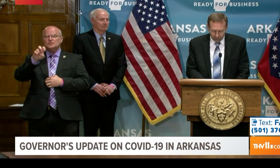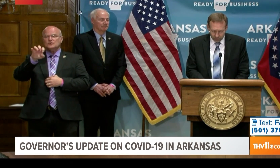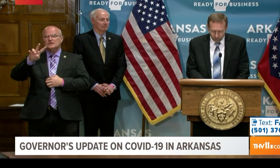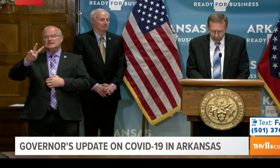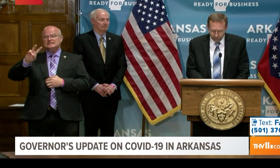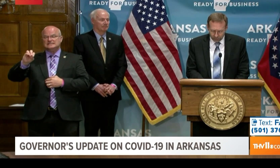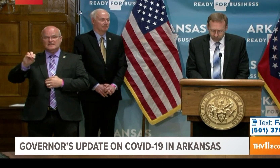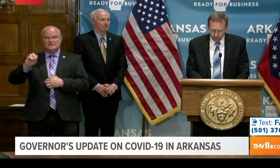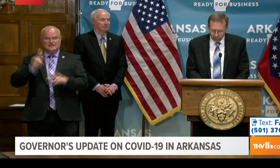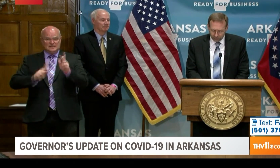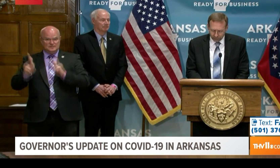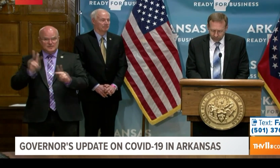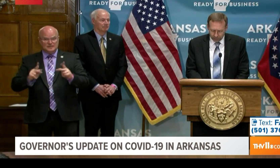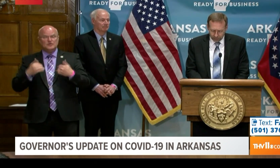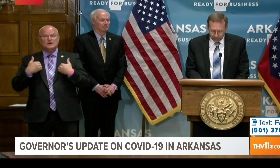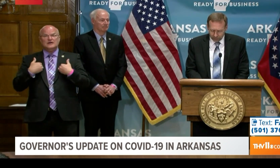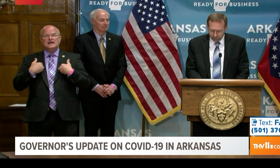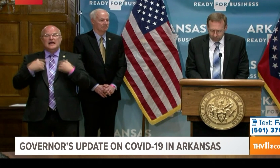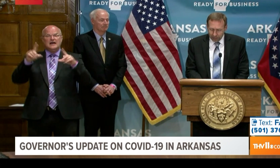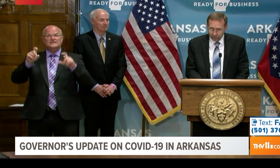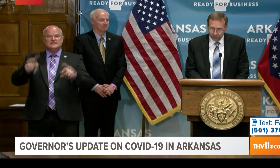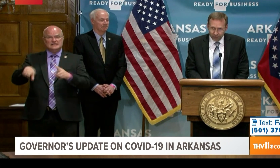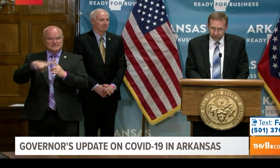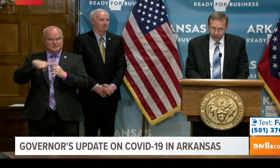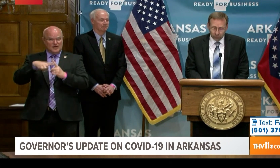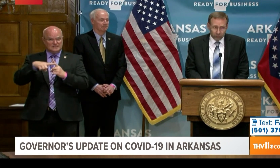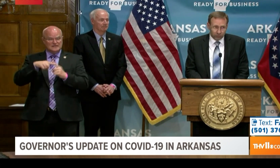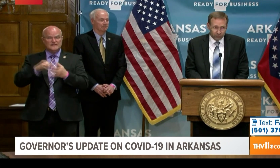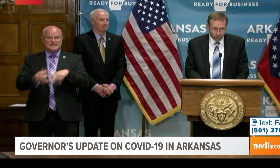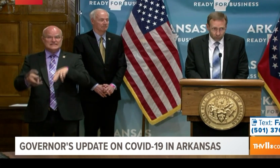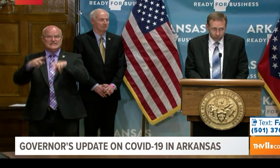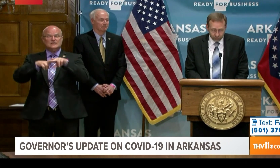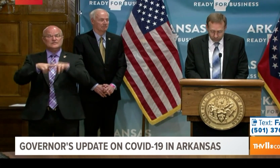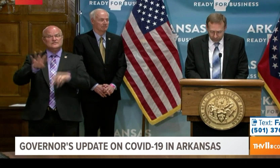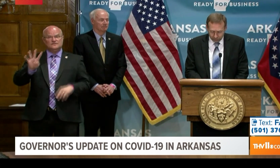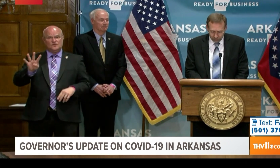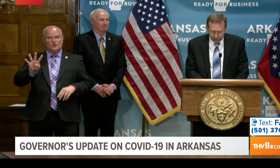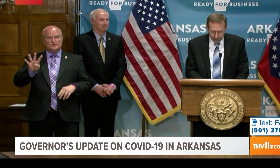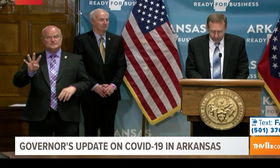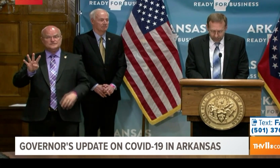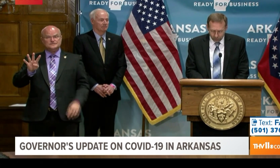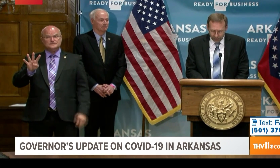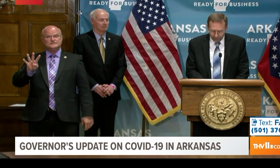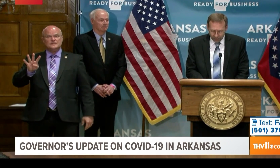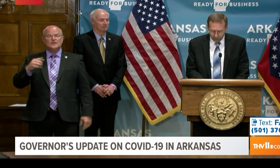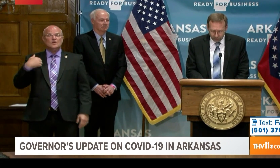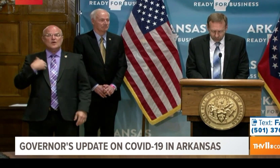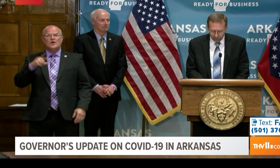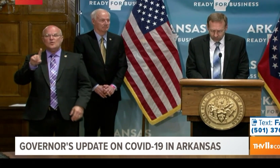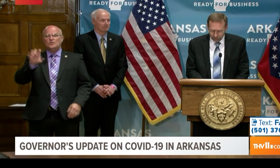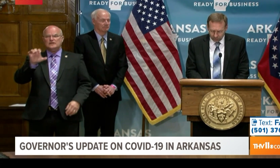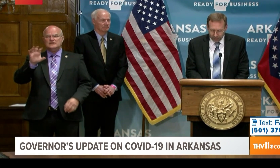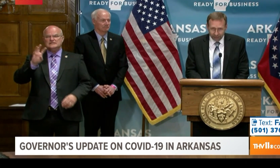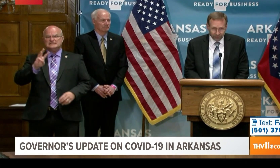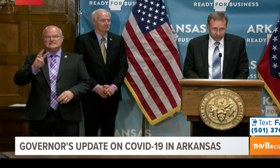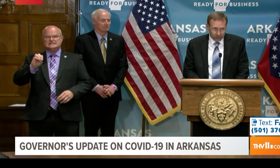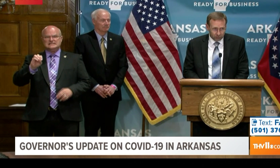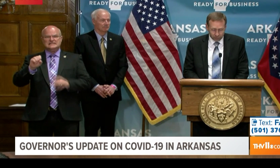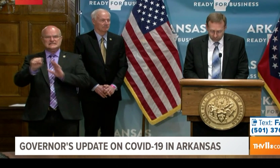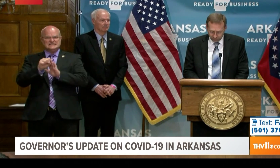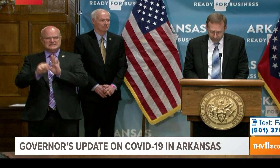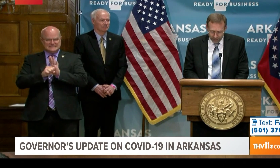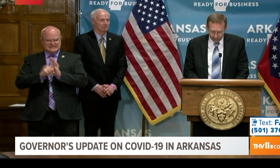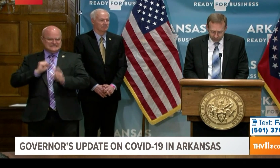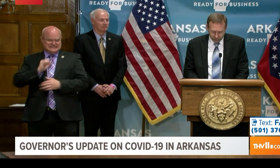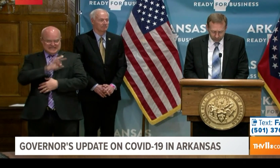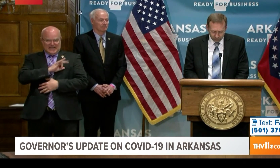270 residents who have tested positive. That's an increase of 4 from yesterday. And we have 160 staff. That's an